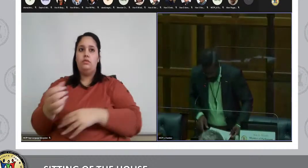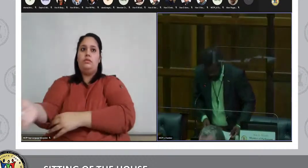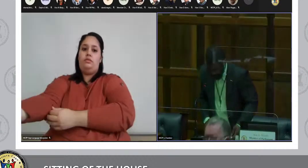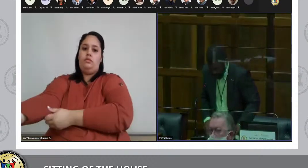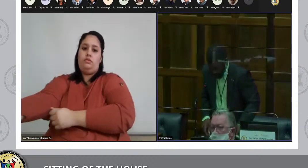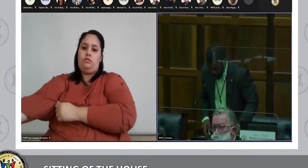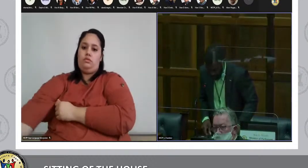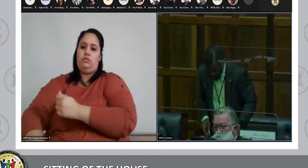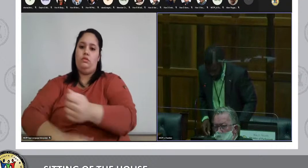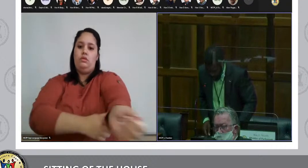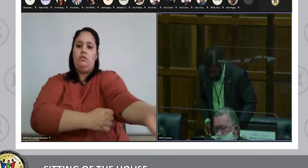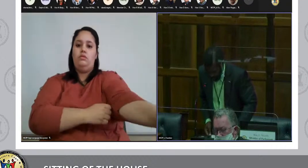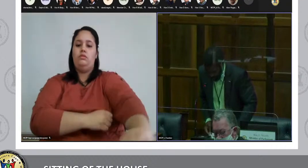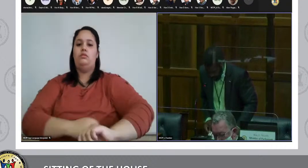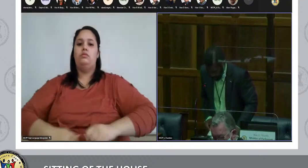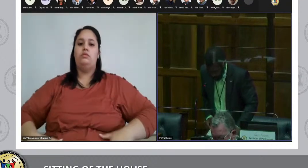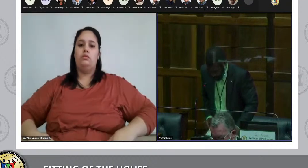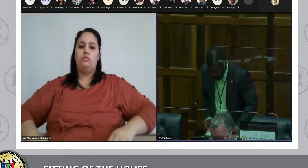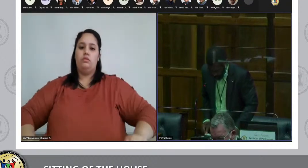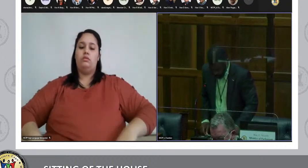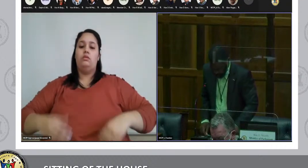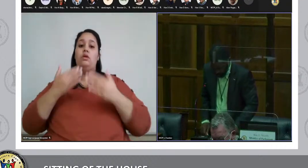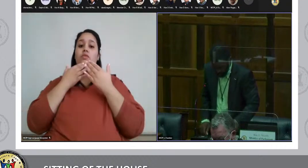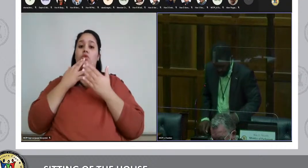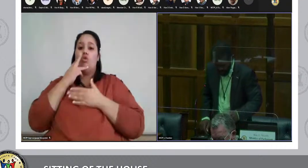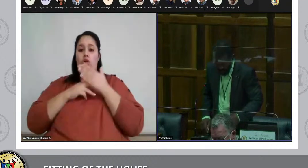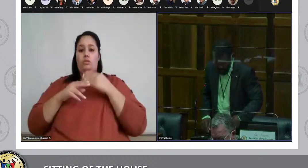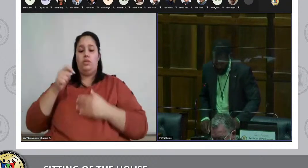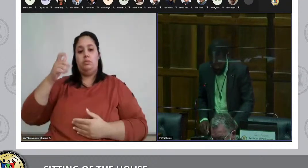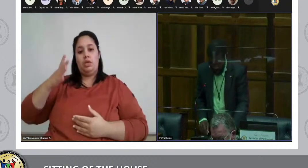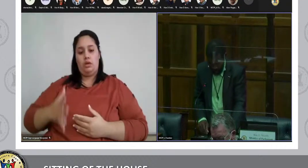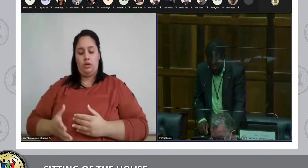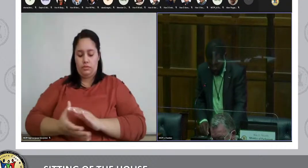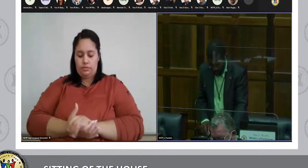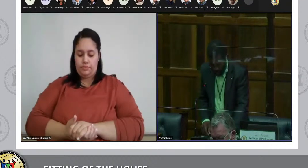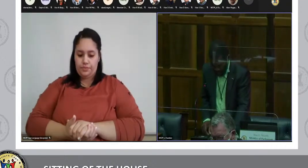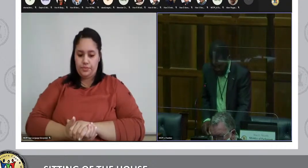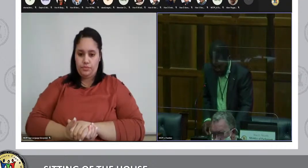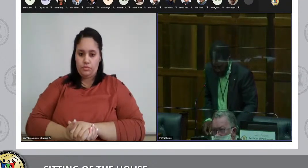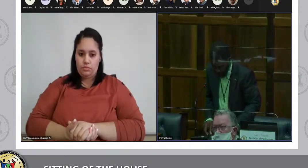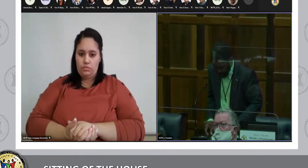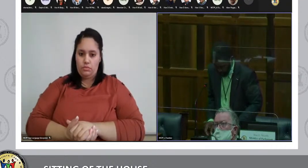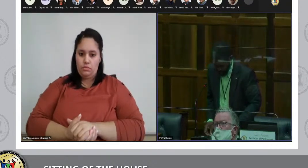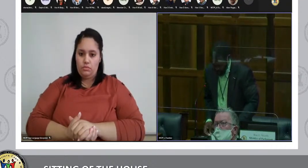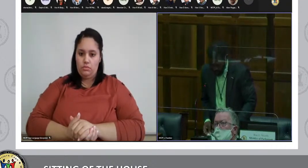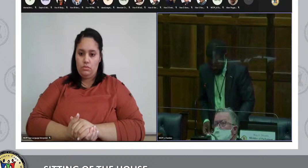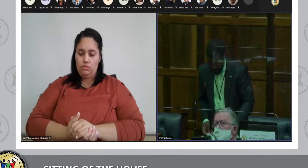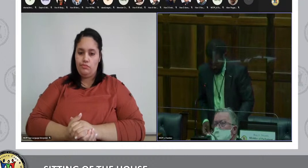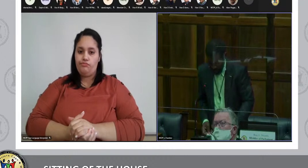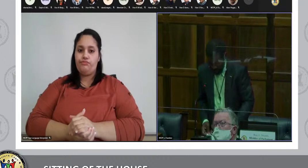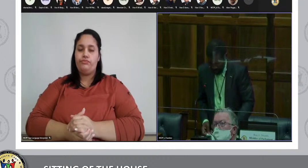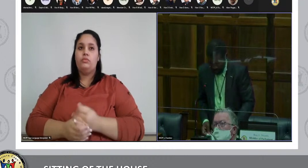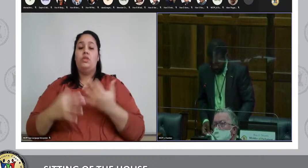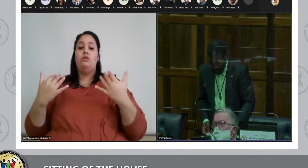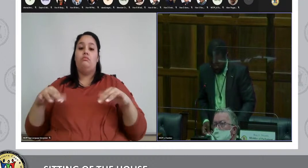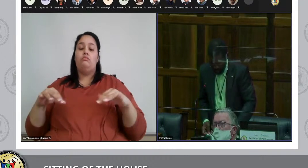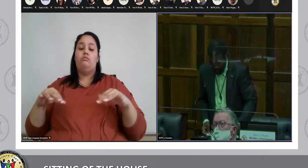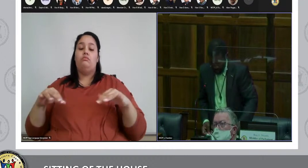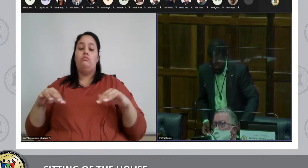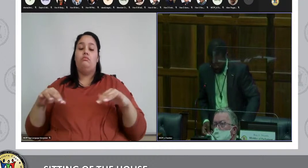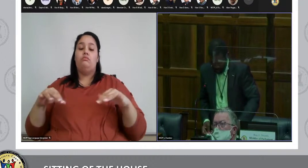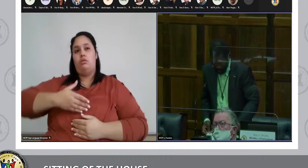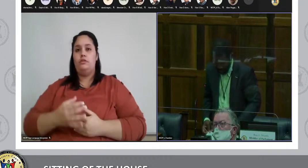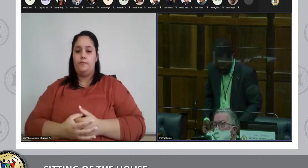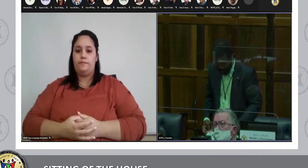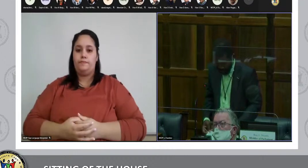Thank you very much, Honorable Speaker. It is actually a very sad day